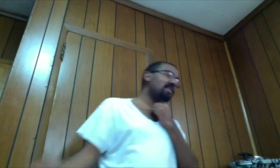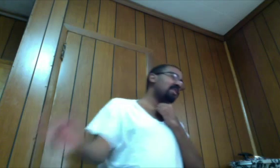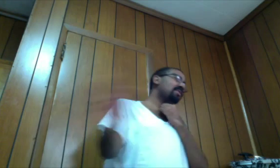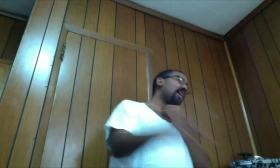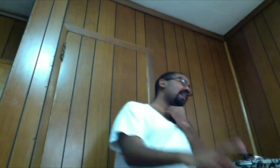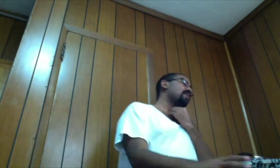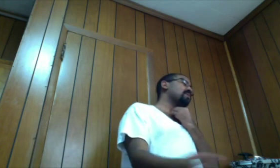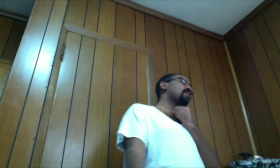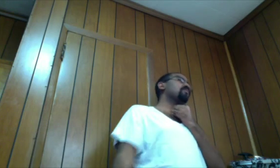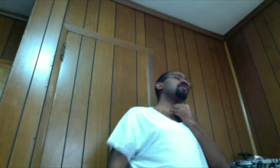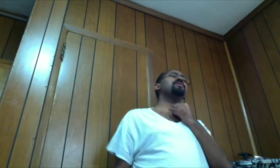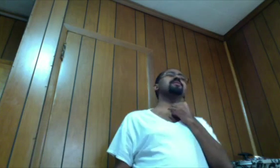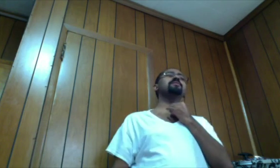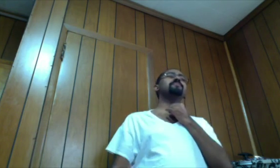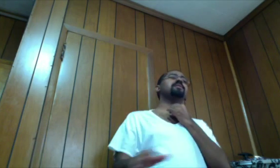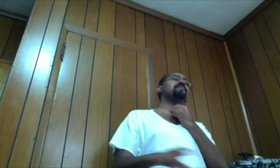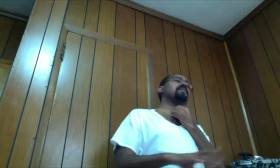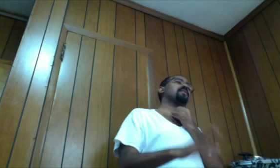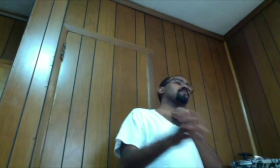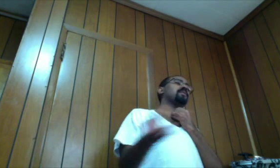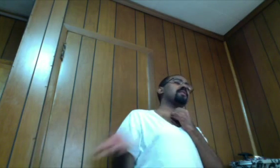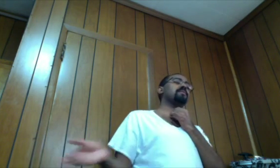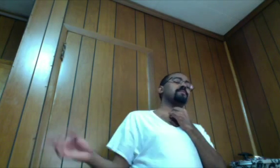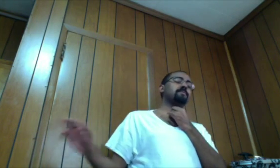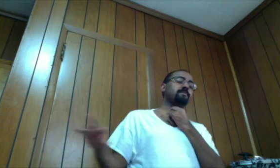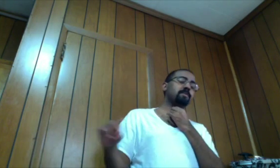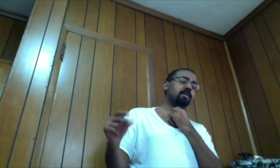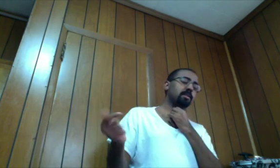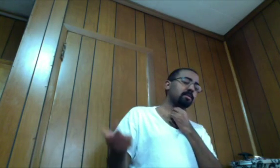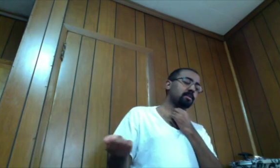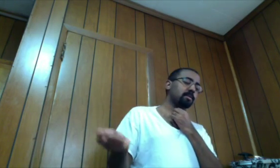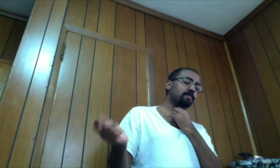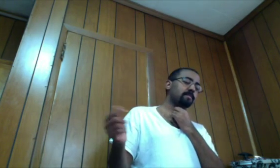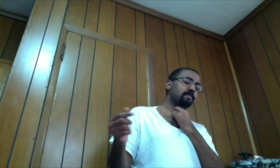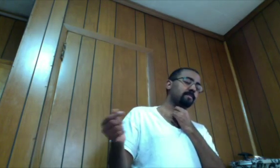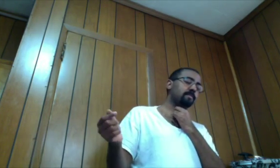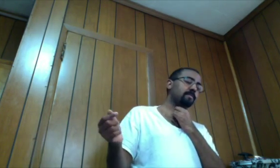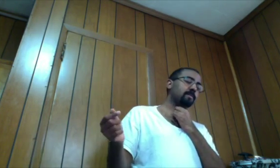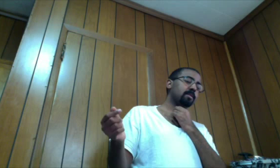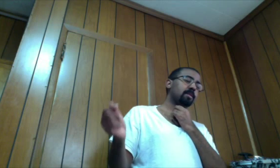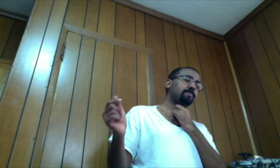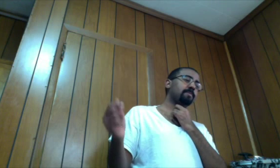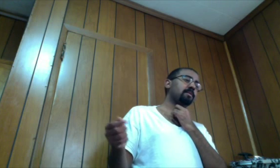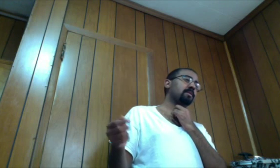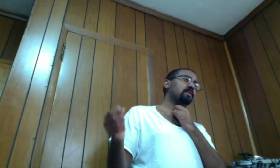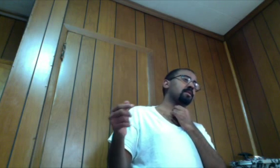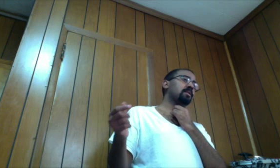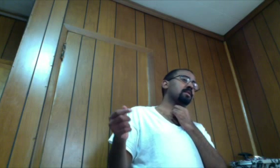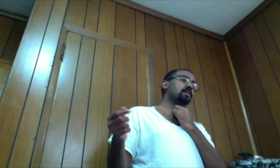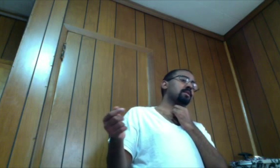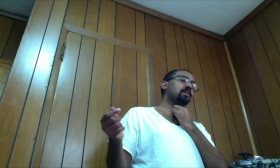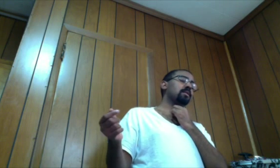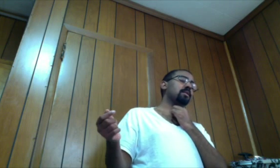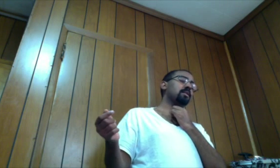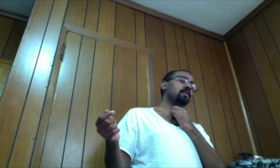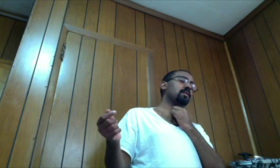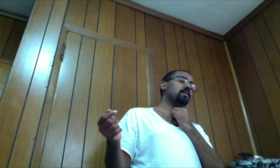Beyond that, we learned a little bit about like Ren and what's that girl's name? Not Pura. The